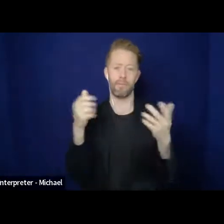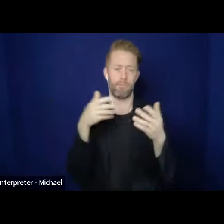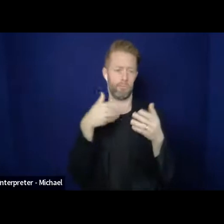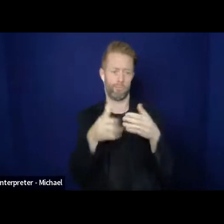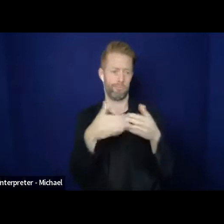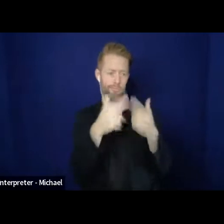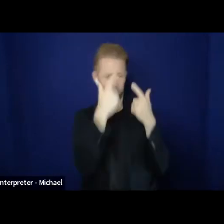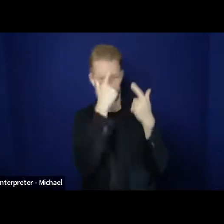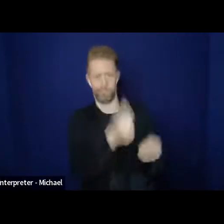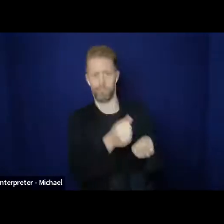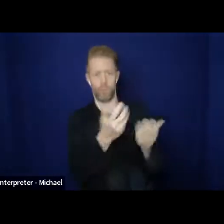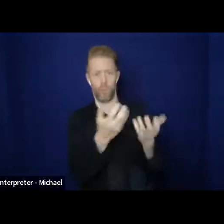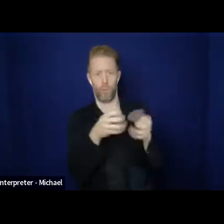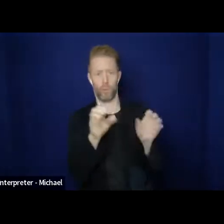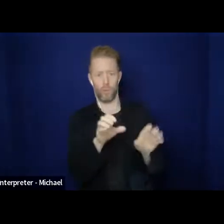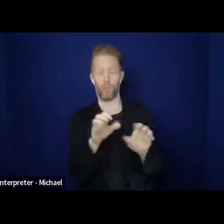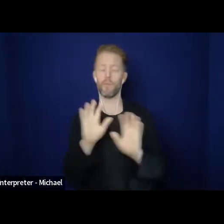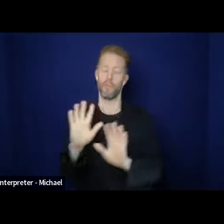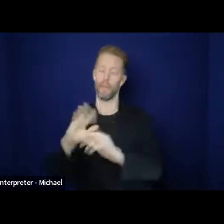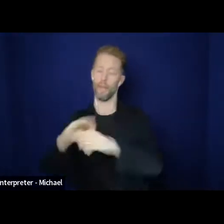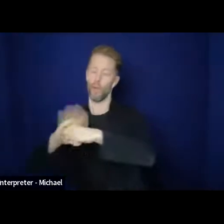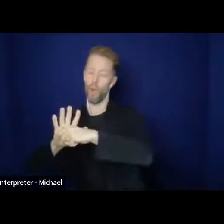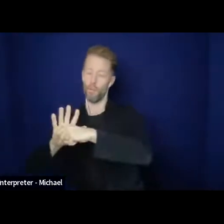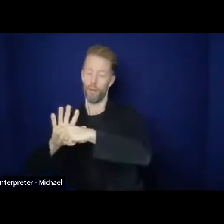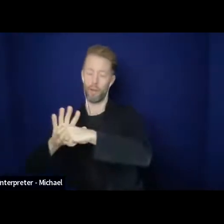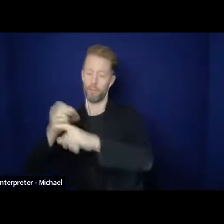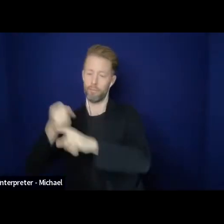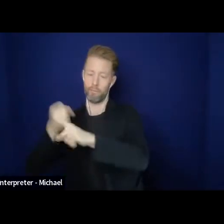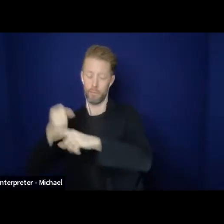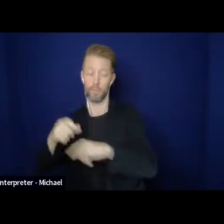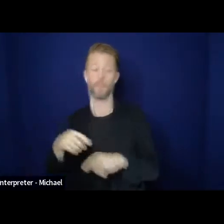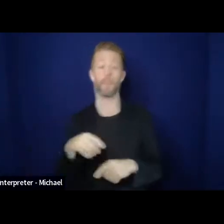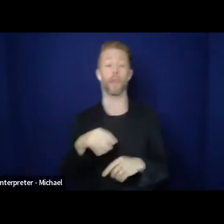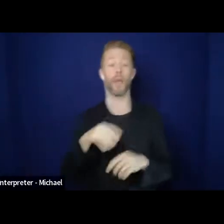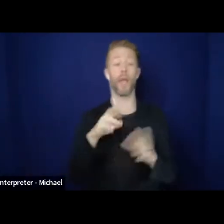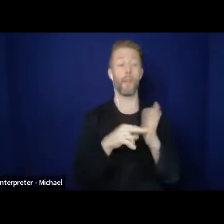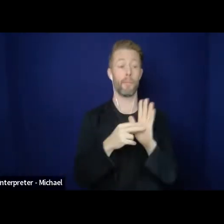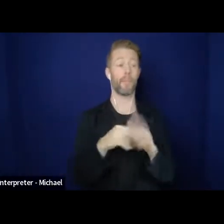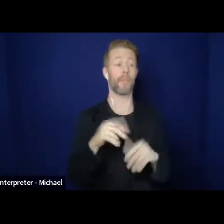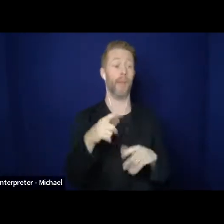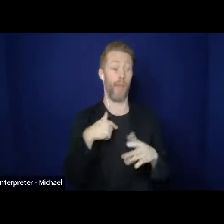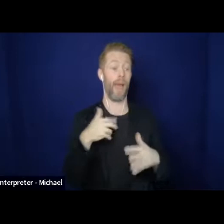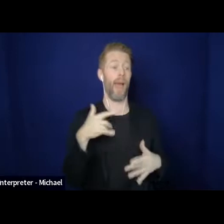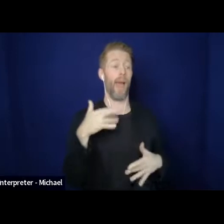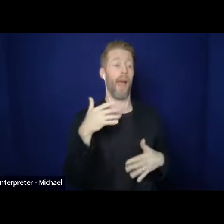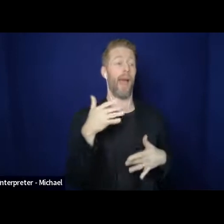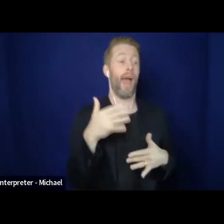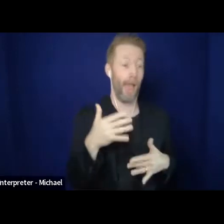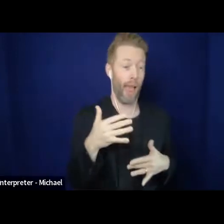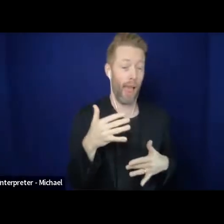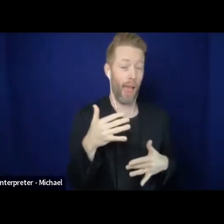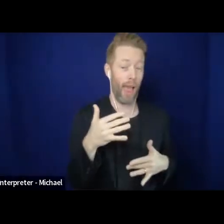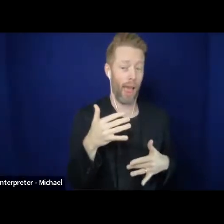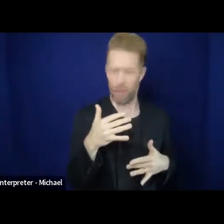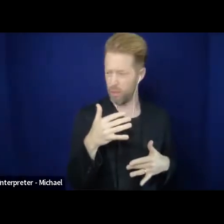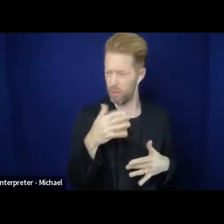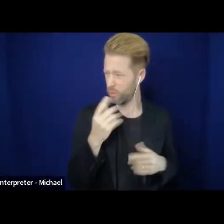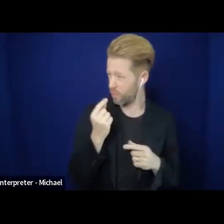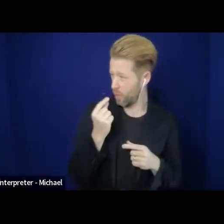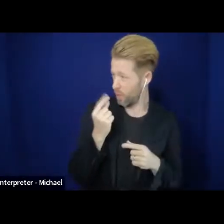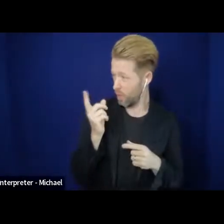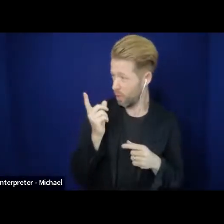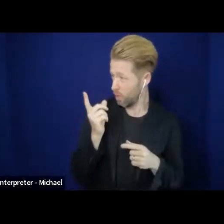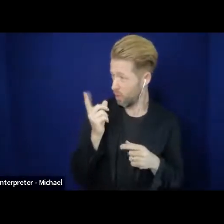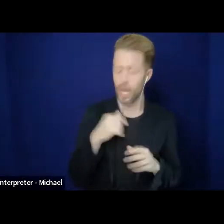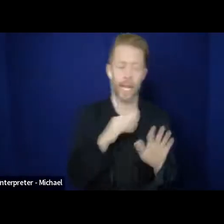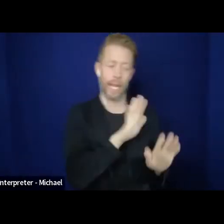do, COVID aside. Your worker has to stop between every one of those tasks to log